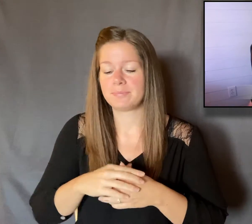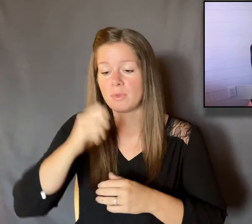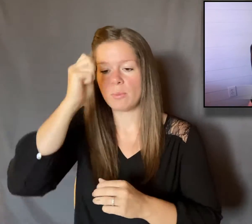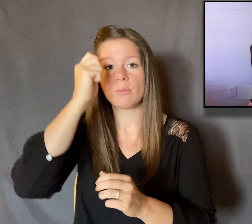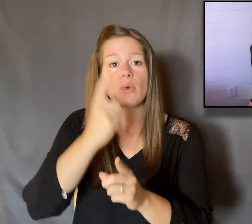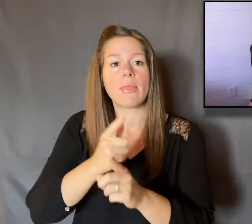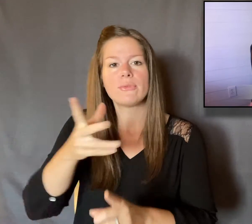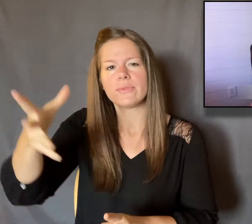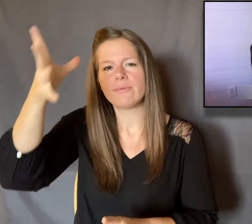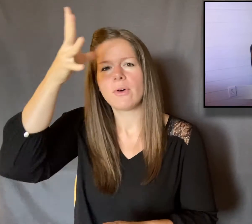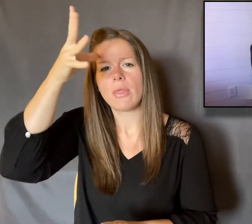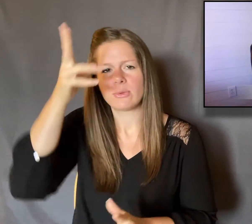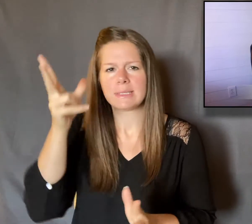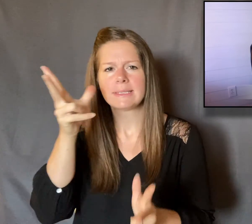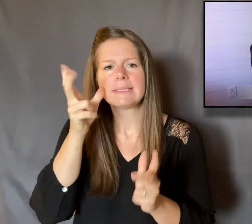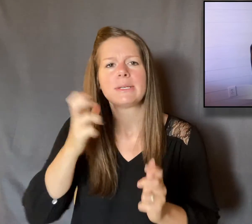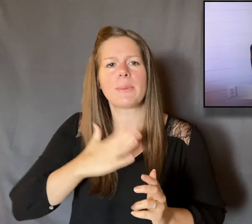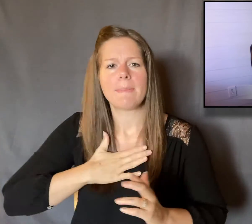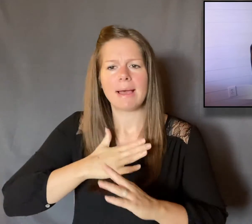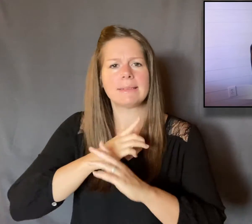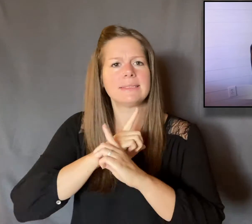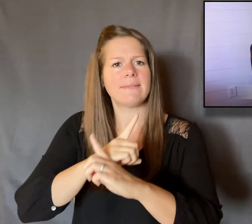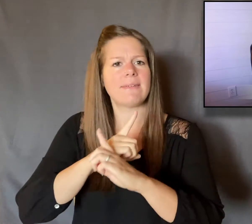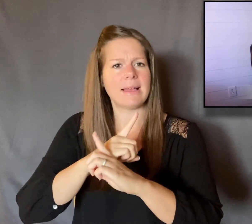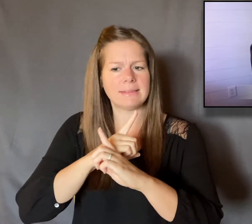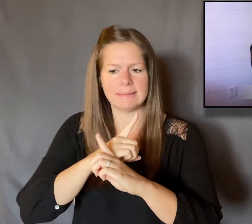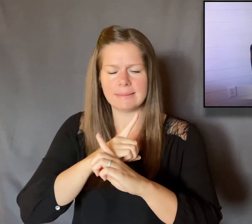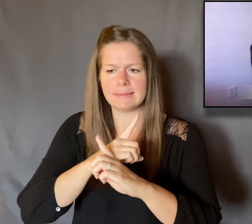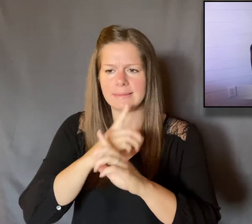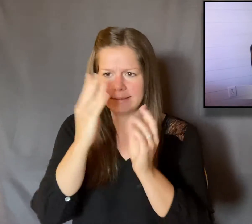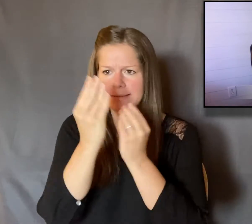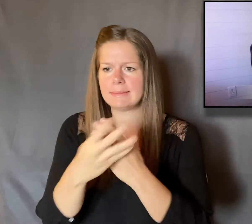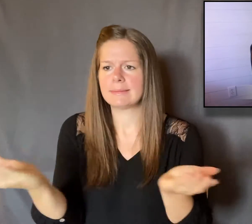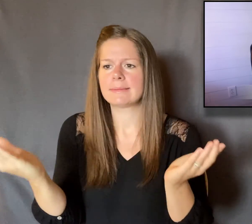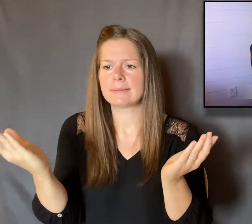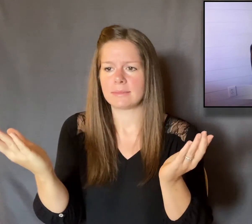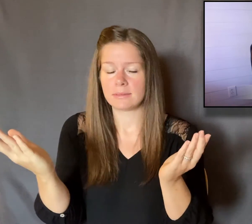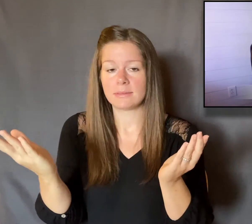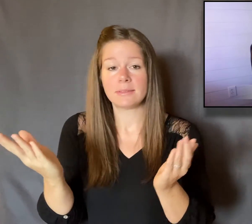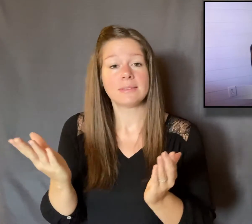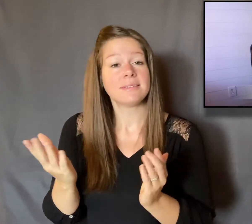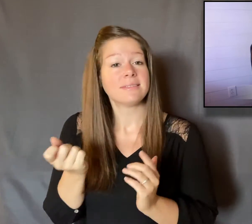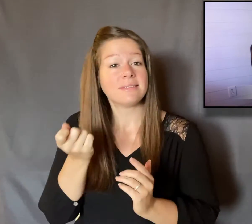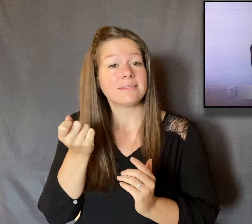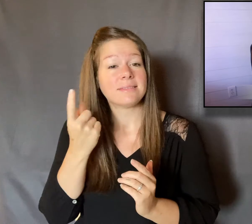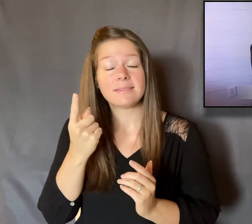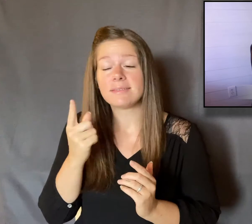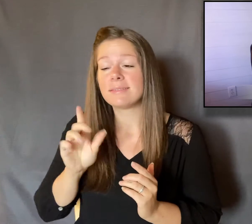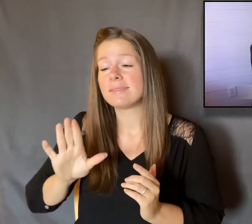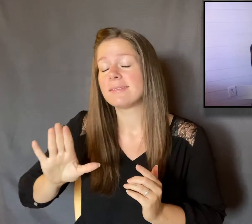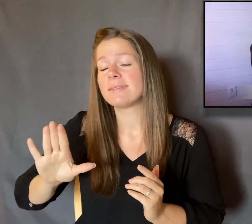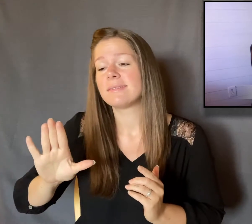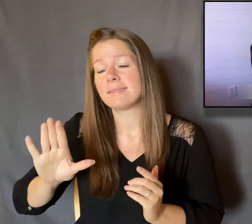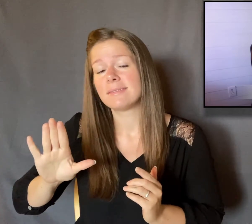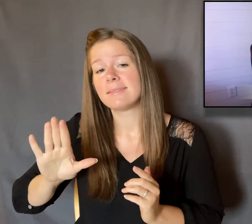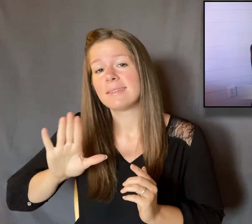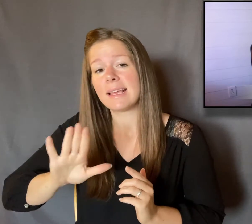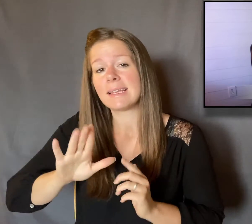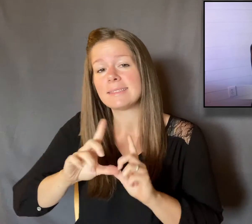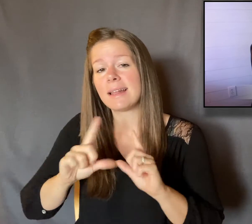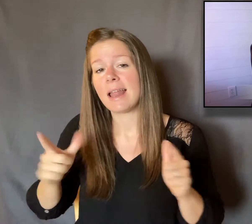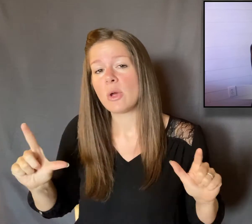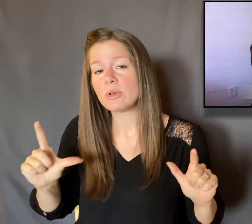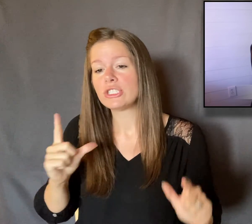the defense that I now make before you. And when they heard that he was addressing them in the Hebrew language,